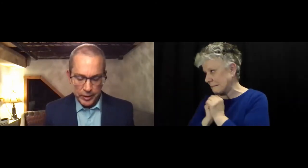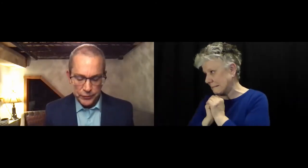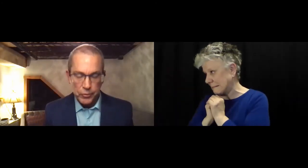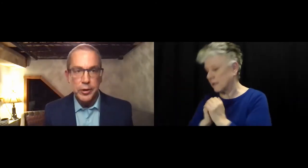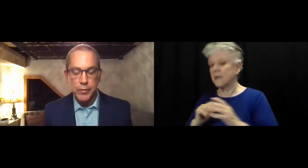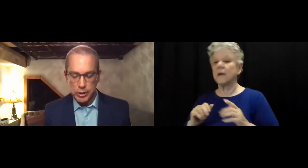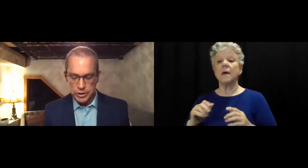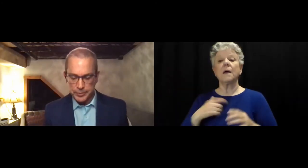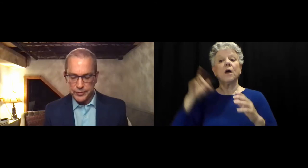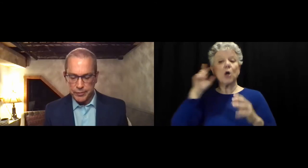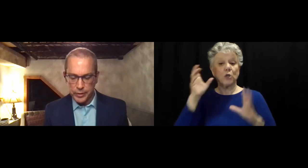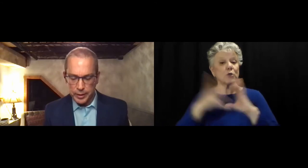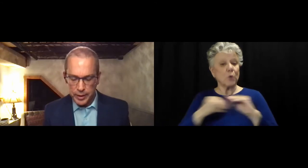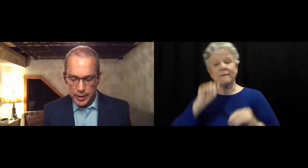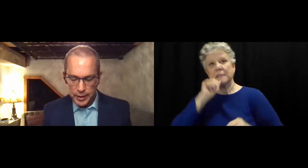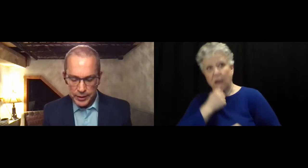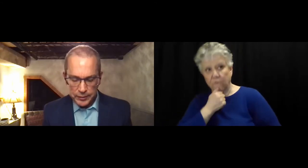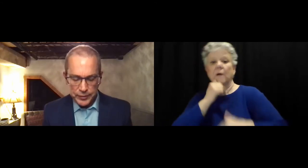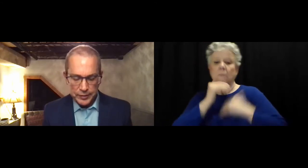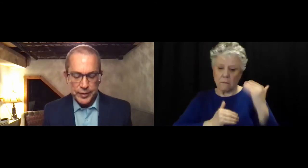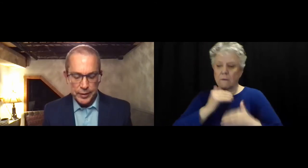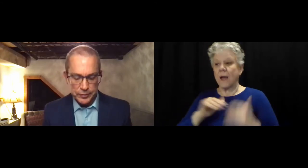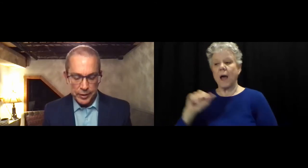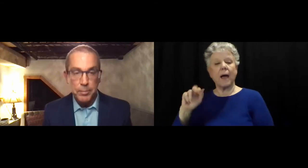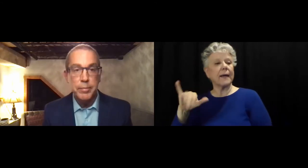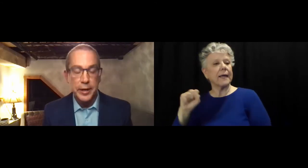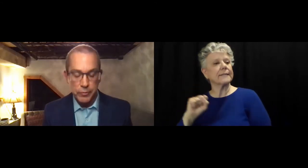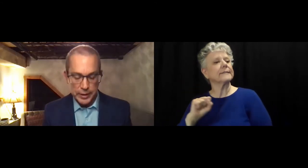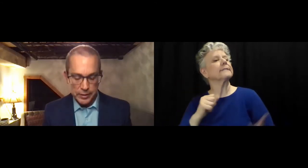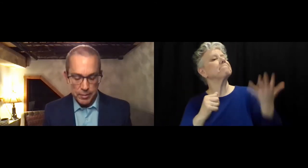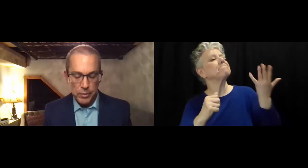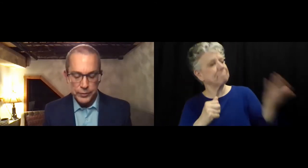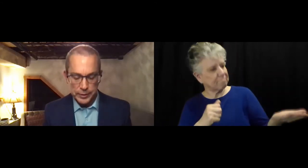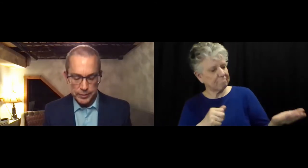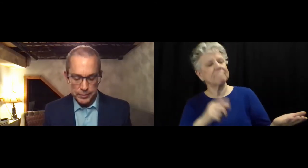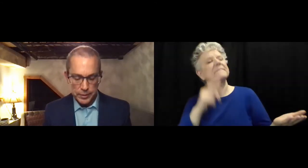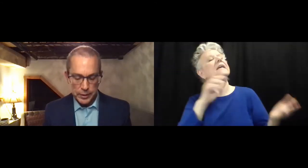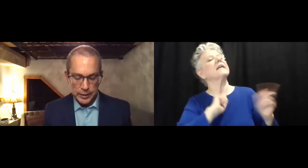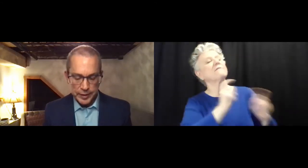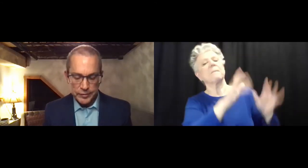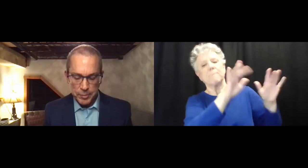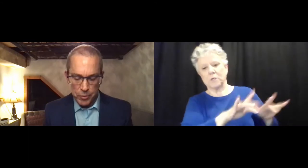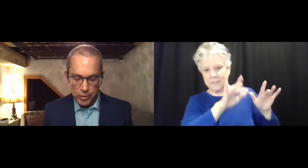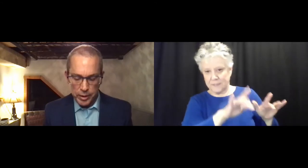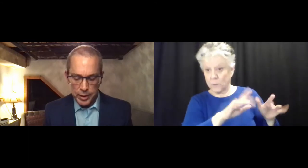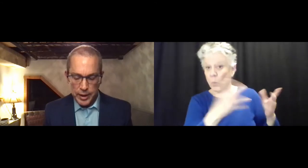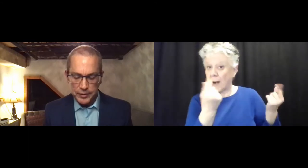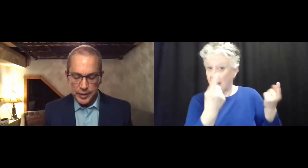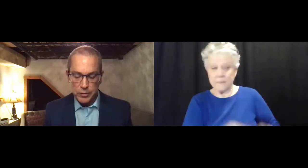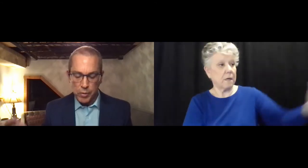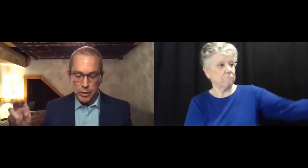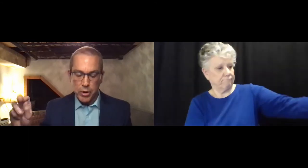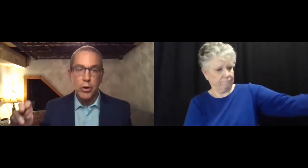After hearing his story of hardship and suffering, Aeneas extends him, a Greek, mercy. He takes him aboard